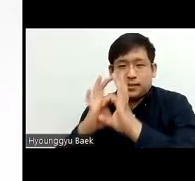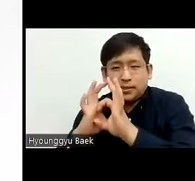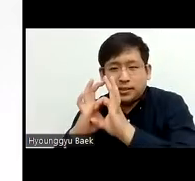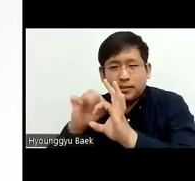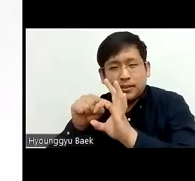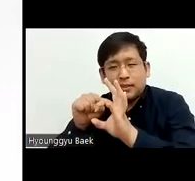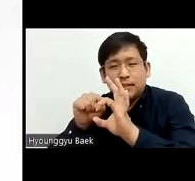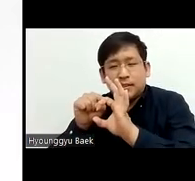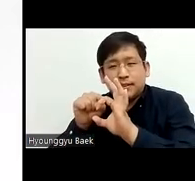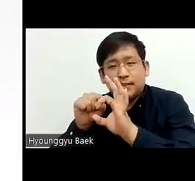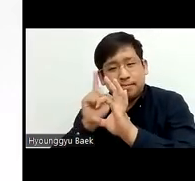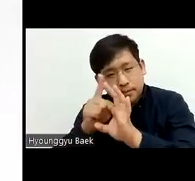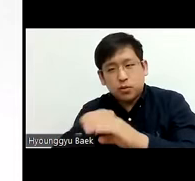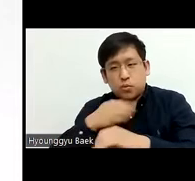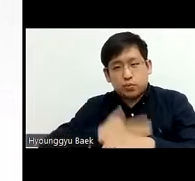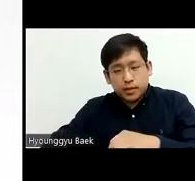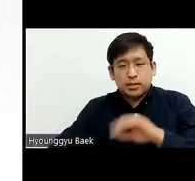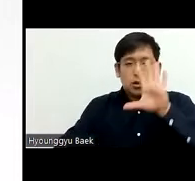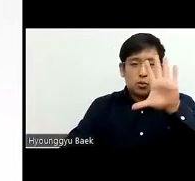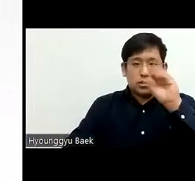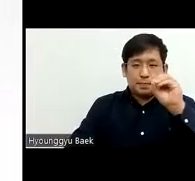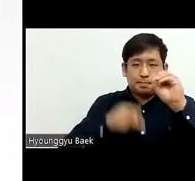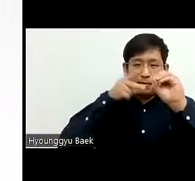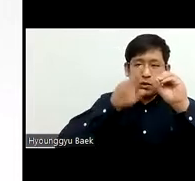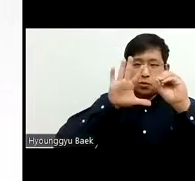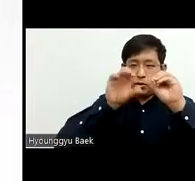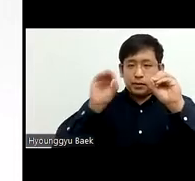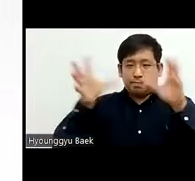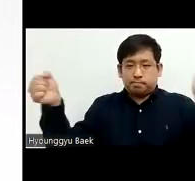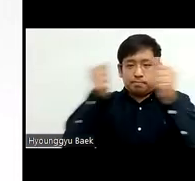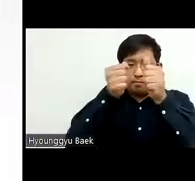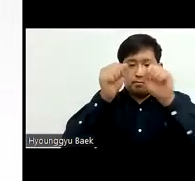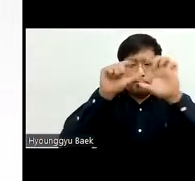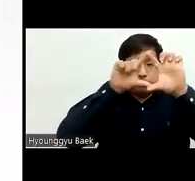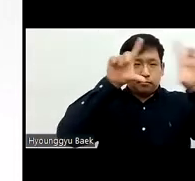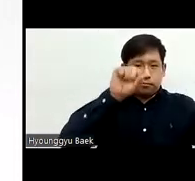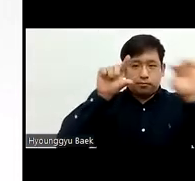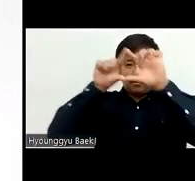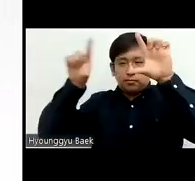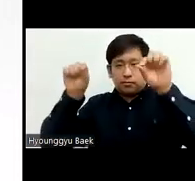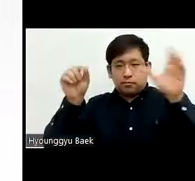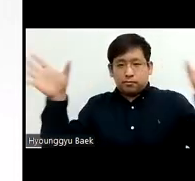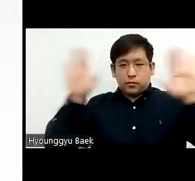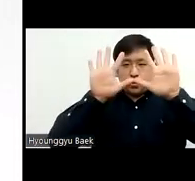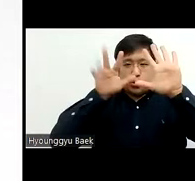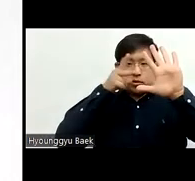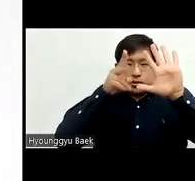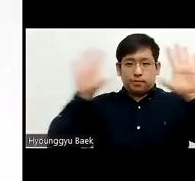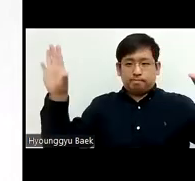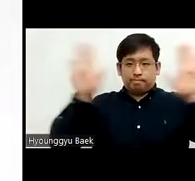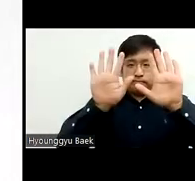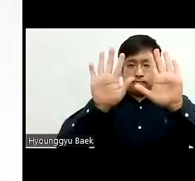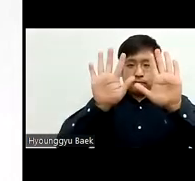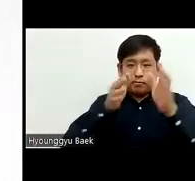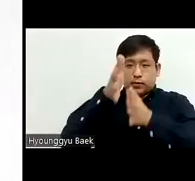China, in Beijing. The interpreter, it's provided with 50-50% screen